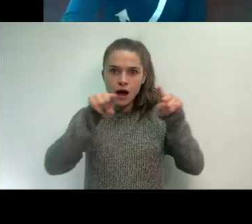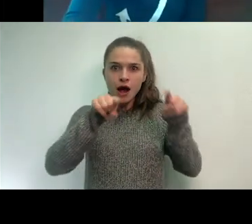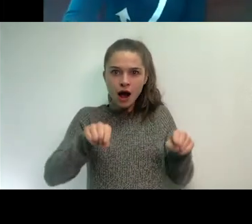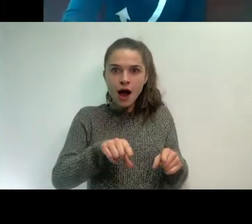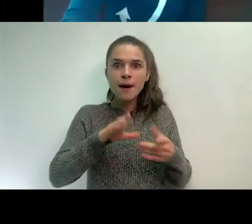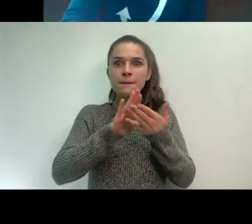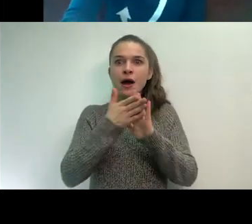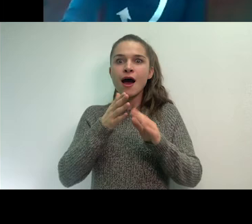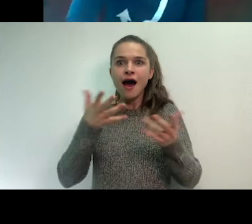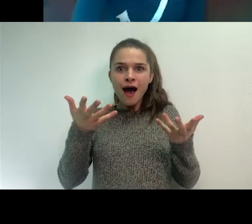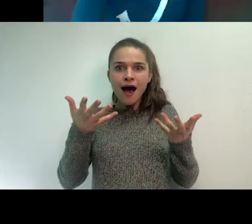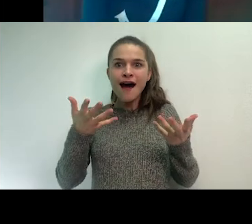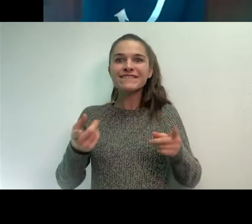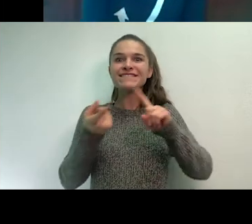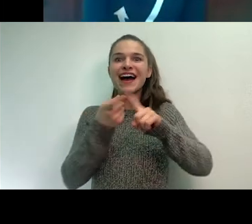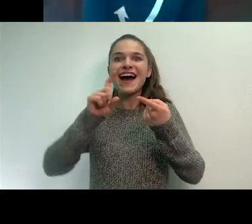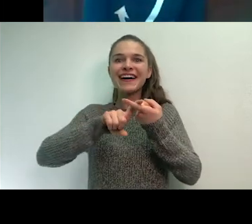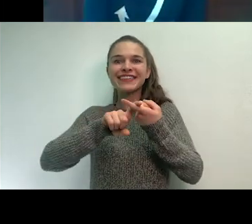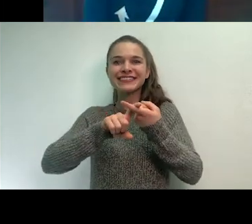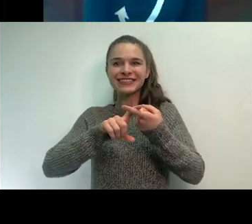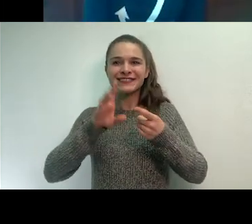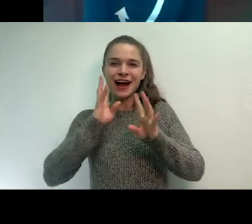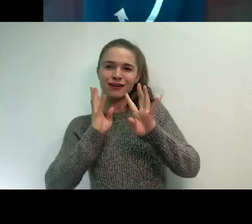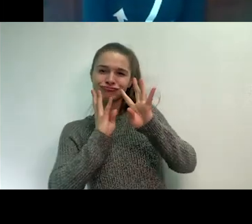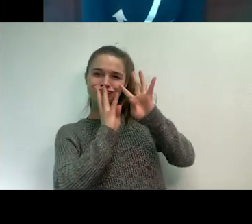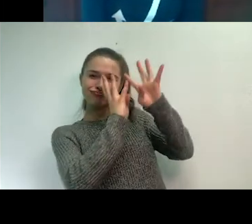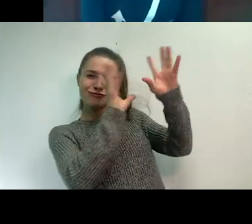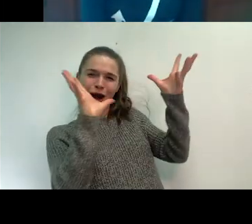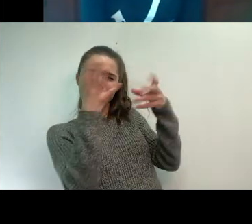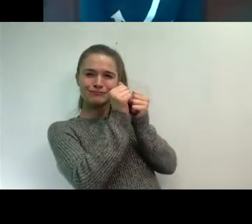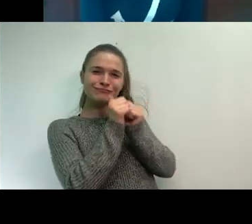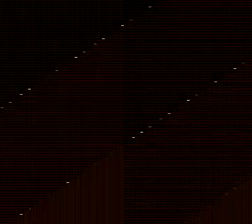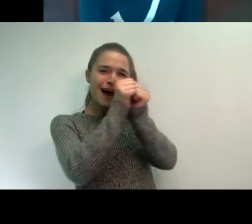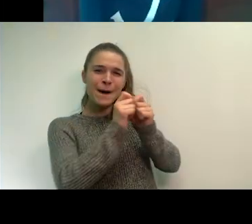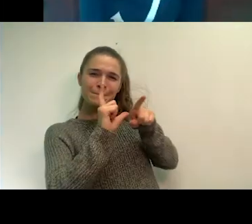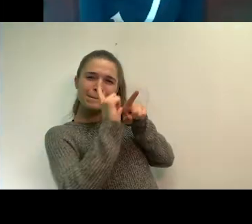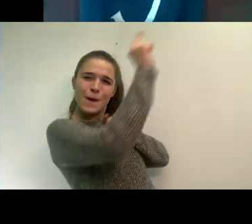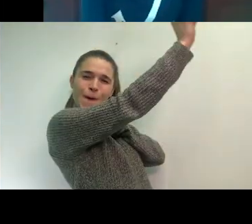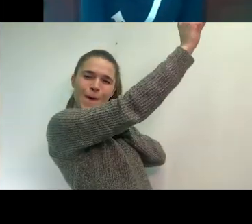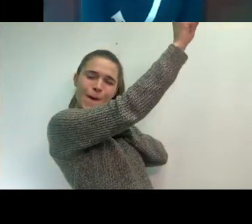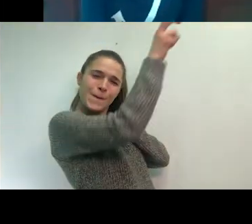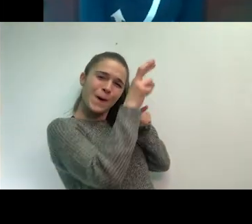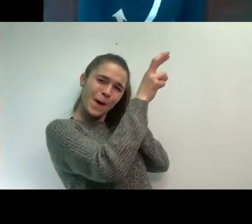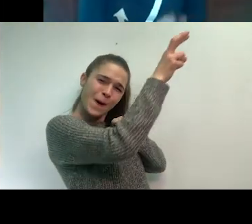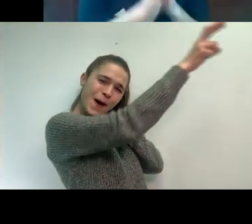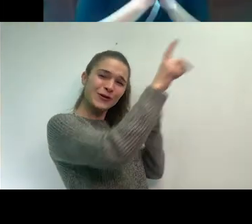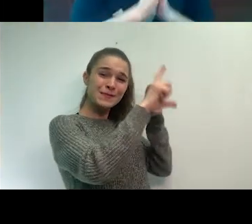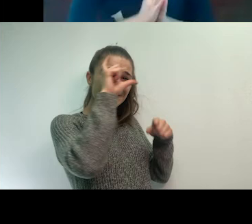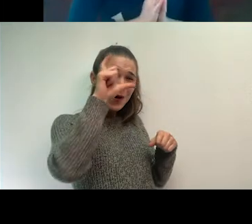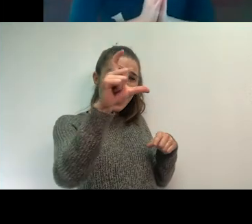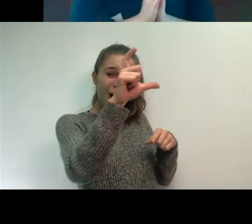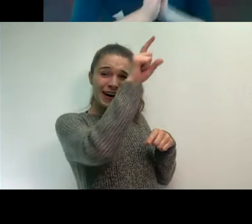Friends will follow each other to the moon and back. Look, it looks like they've made themselves into a